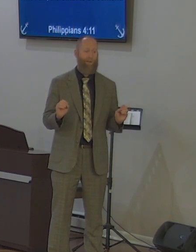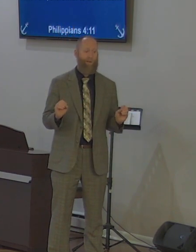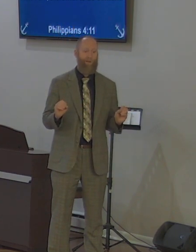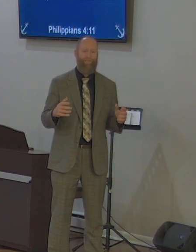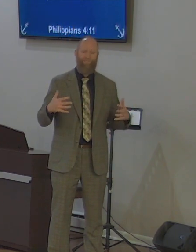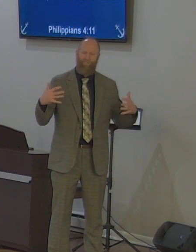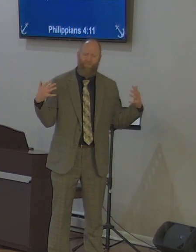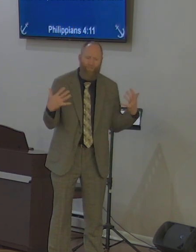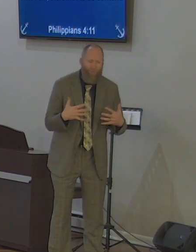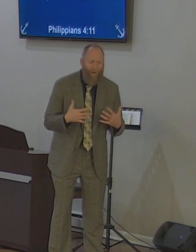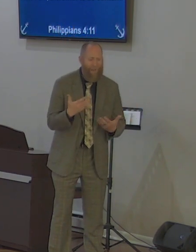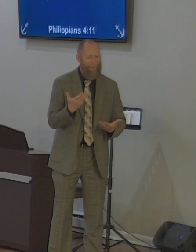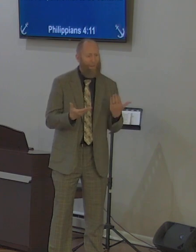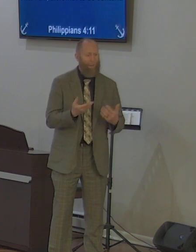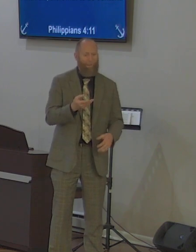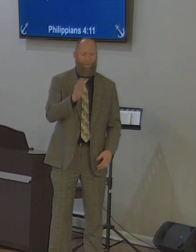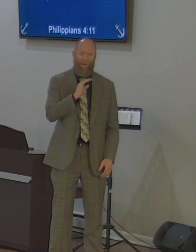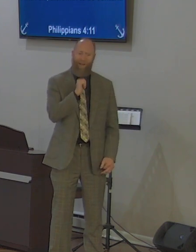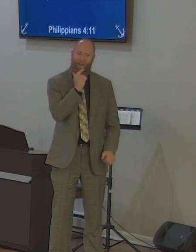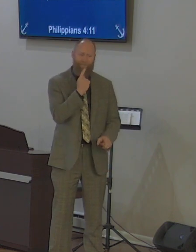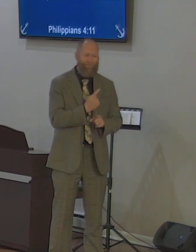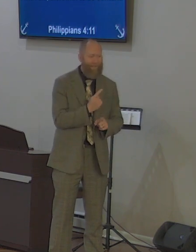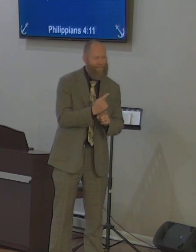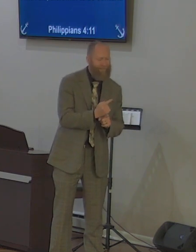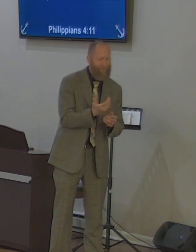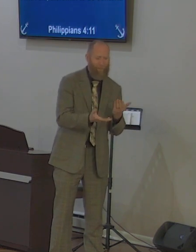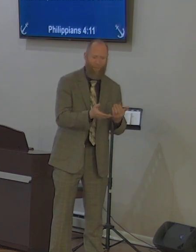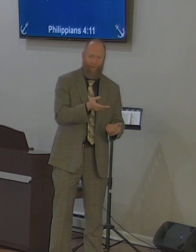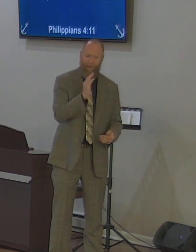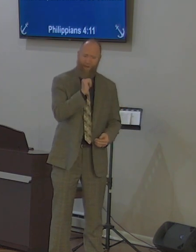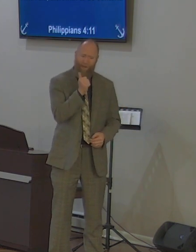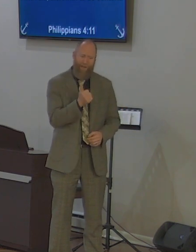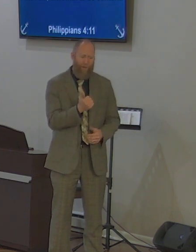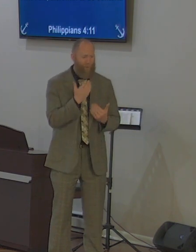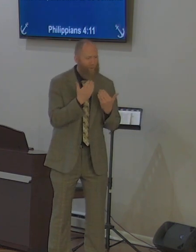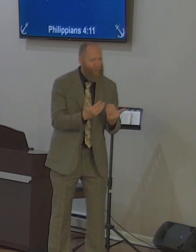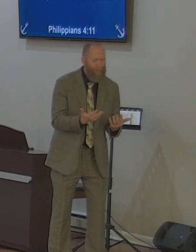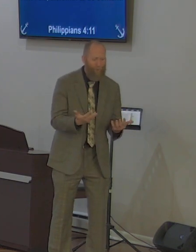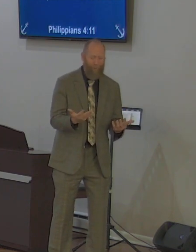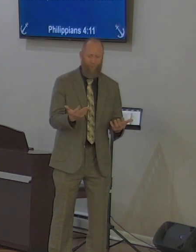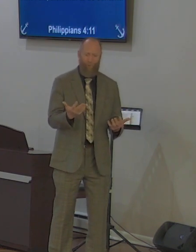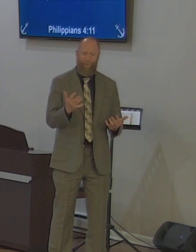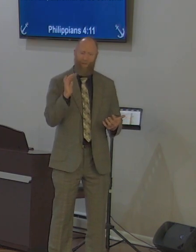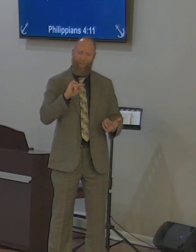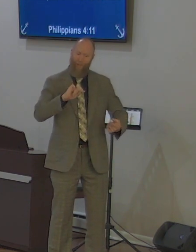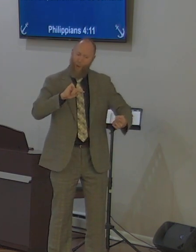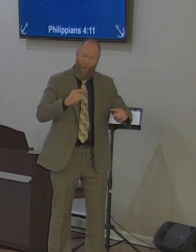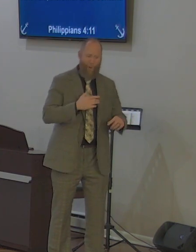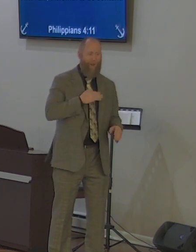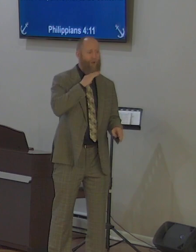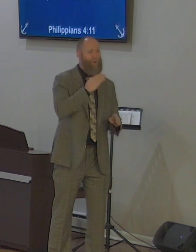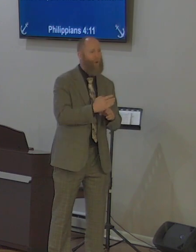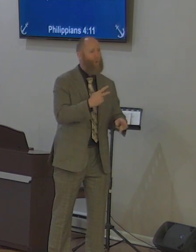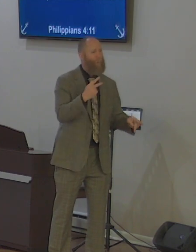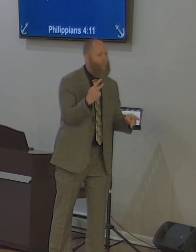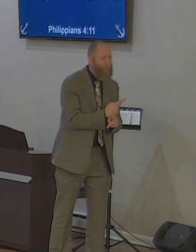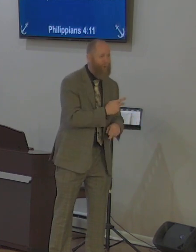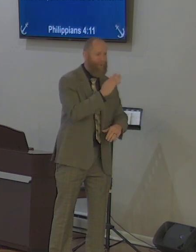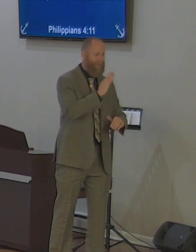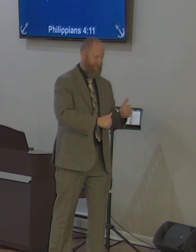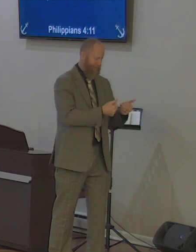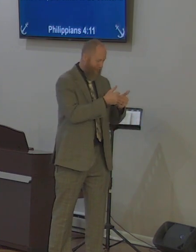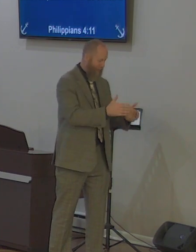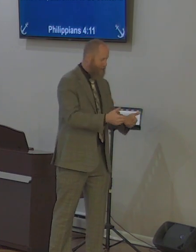think God might not be faithful, might not be good. And that would hurt her worse. That would cost her more than the loss of